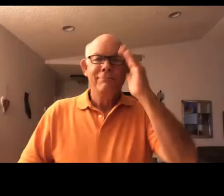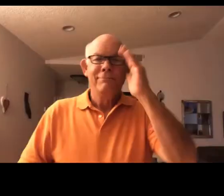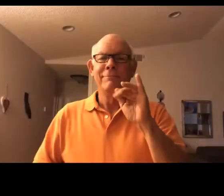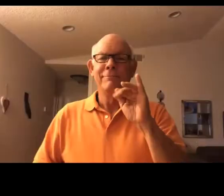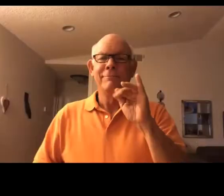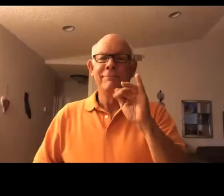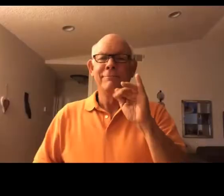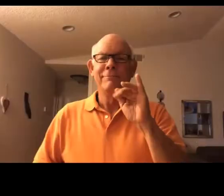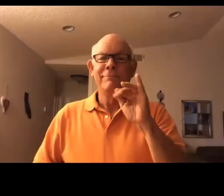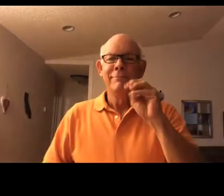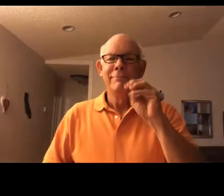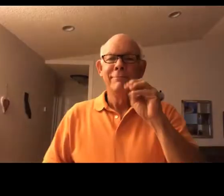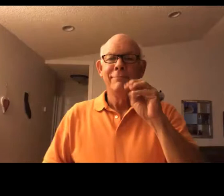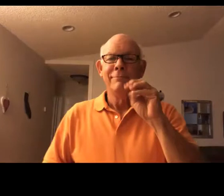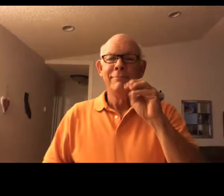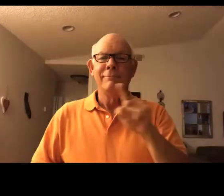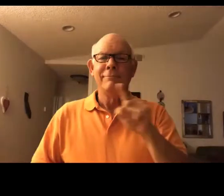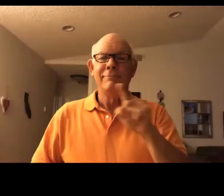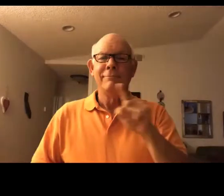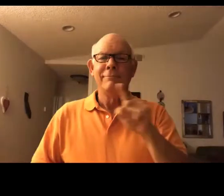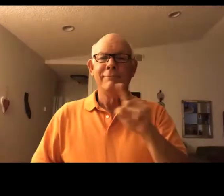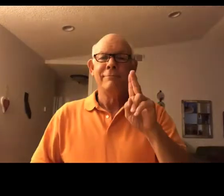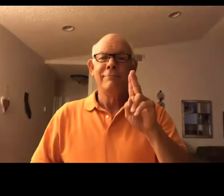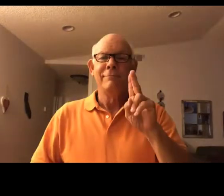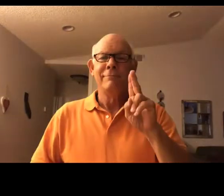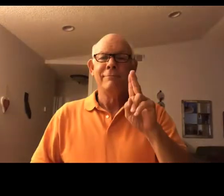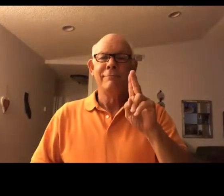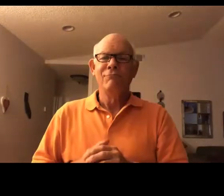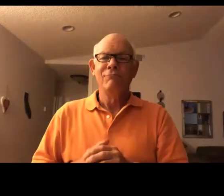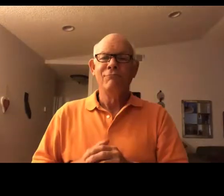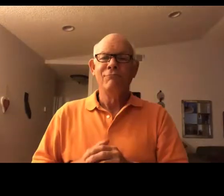Hello, I'm Brian Malkzhun.